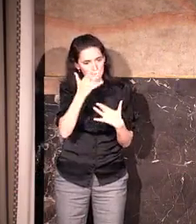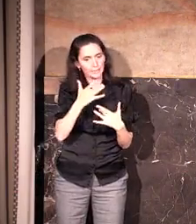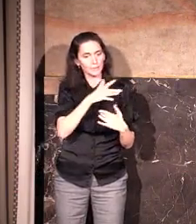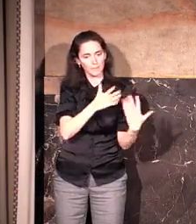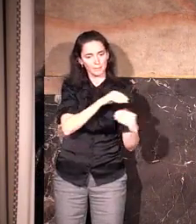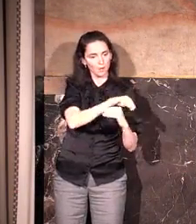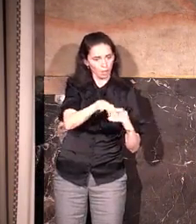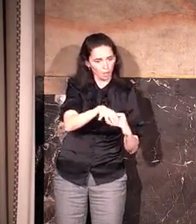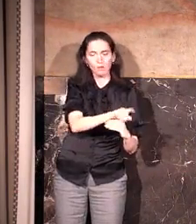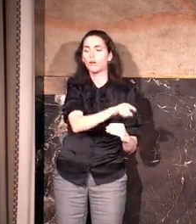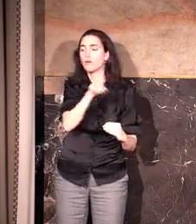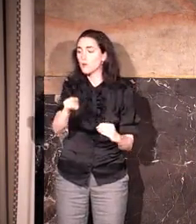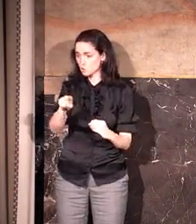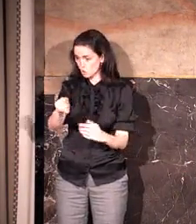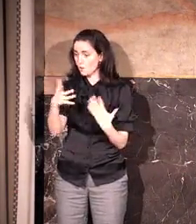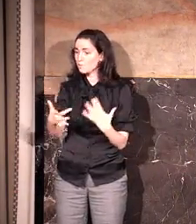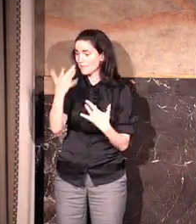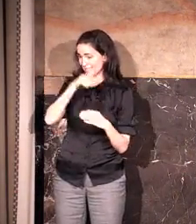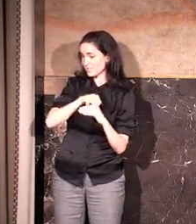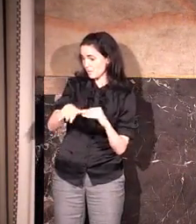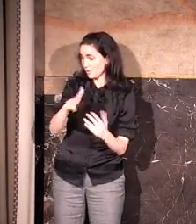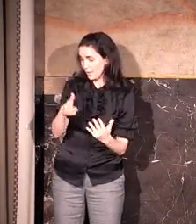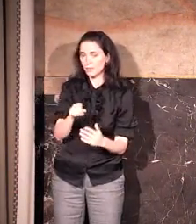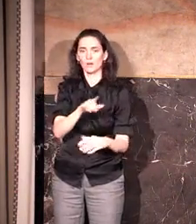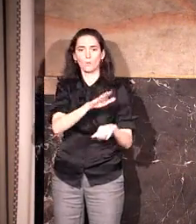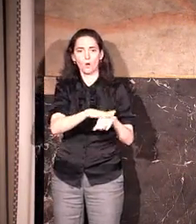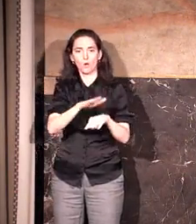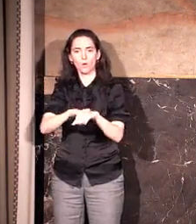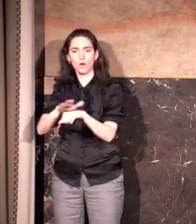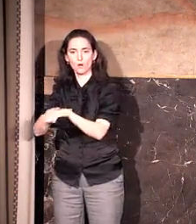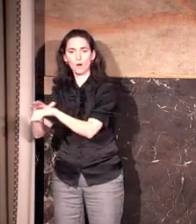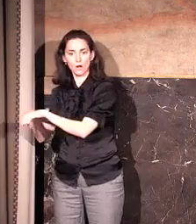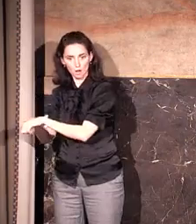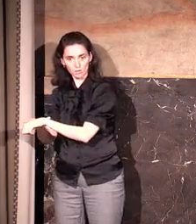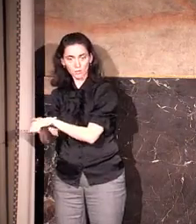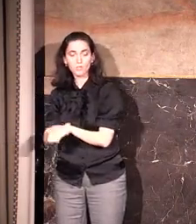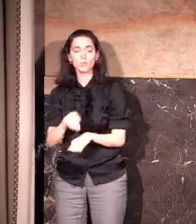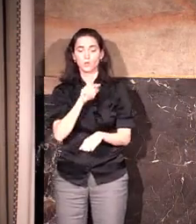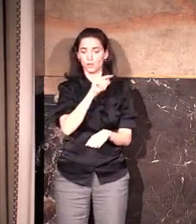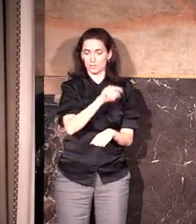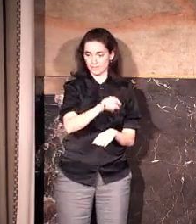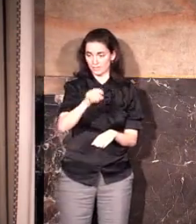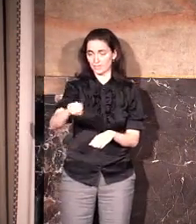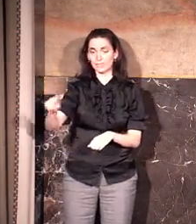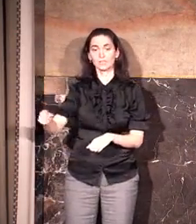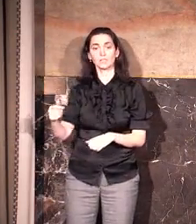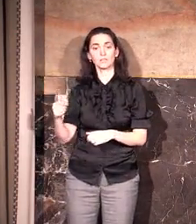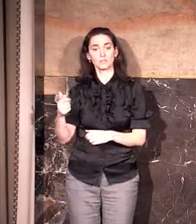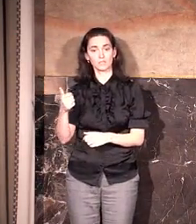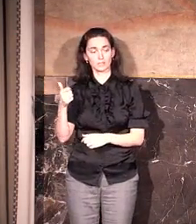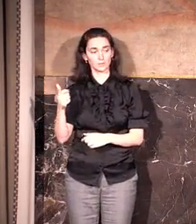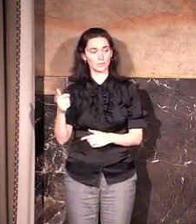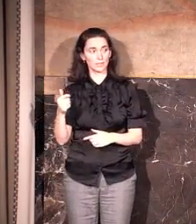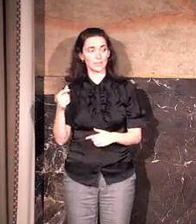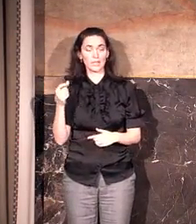have transmitted the disease to them, so that they can have the opportunity, certainly if they